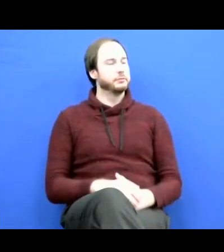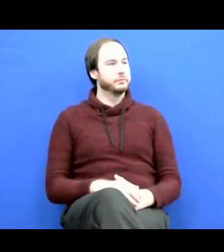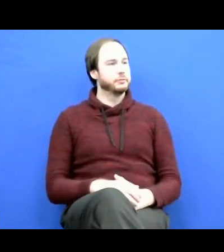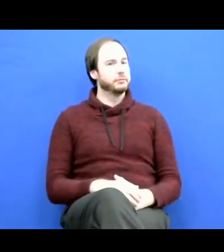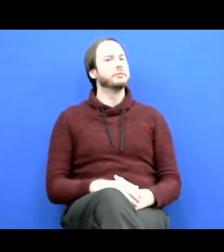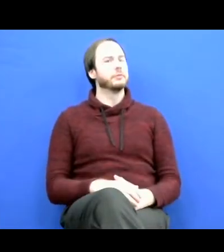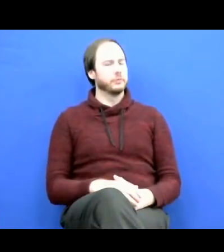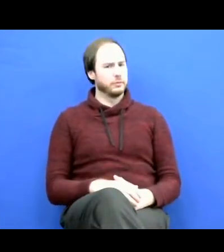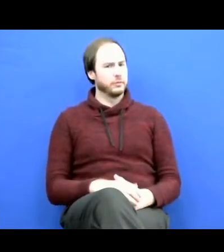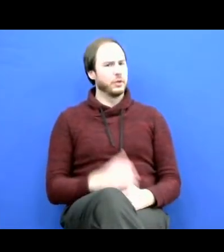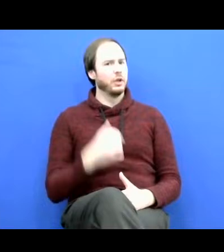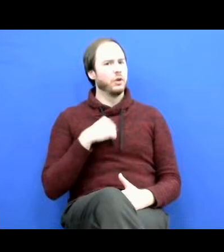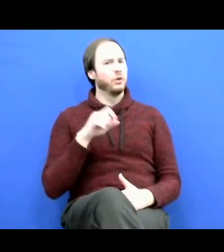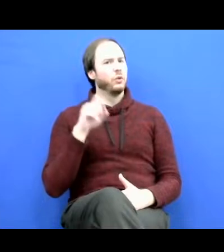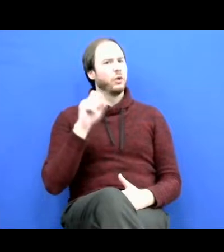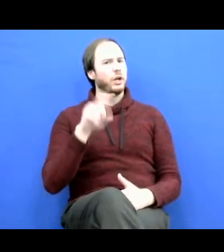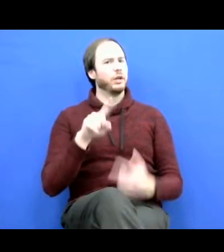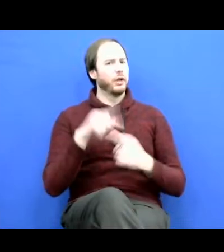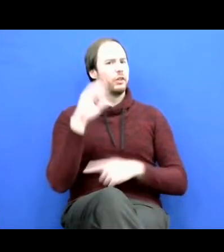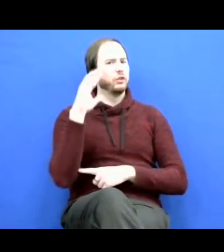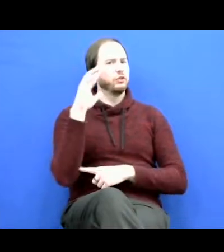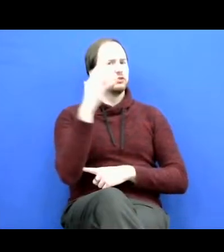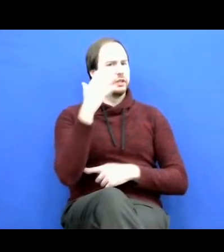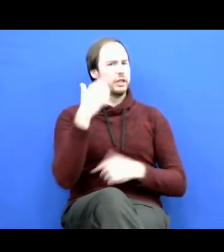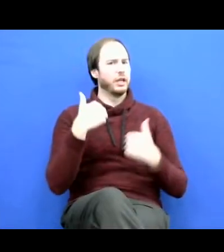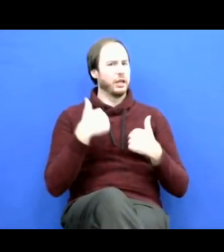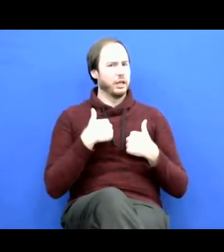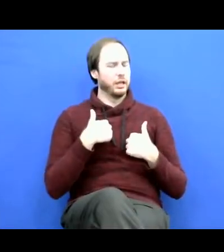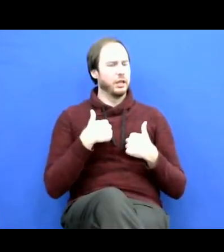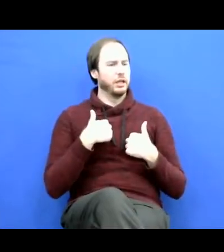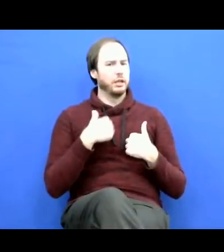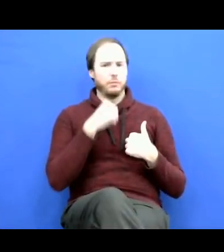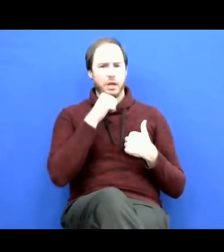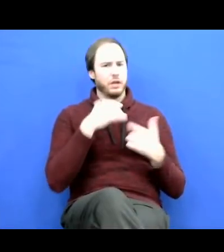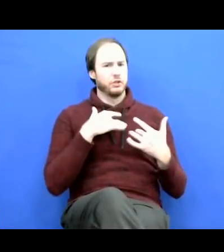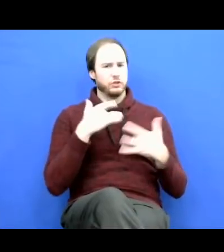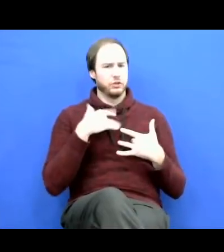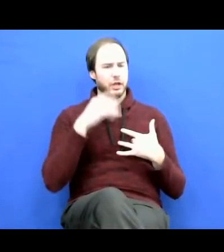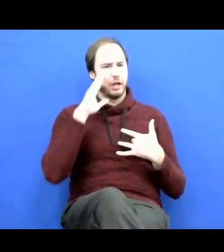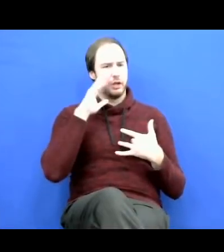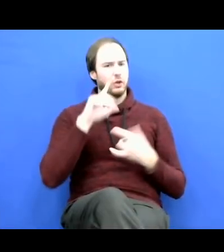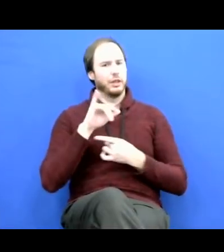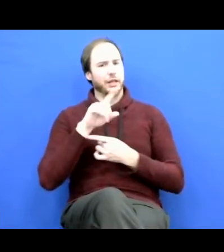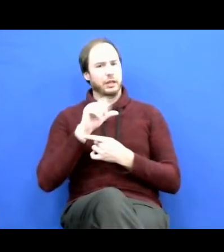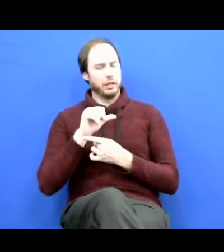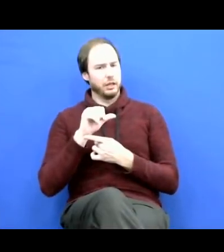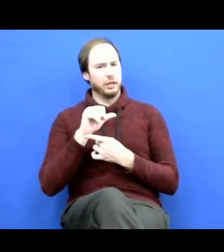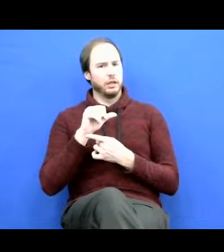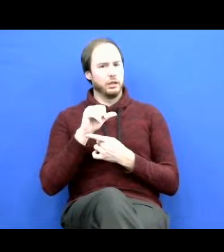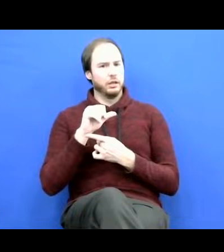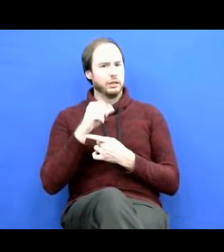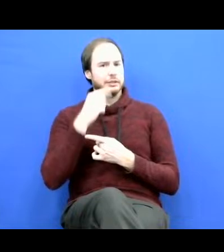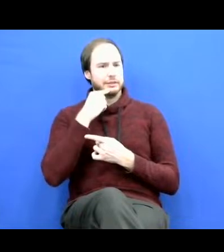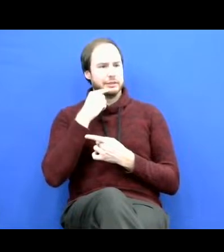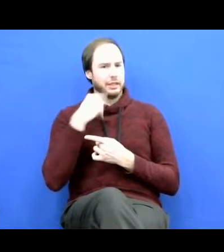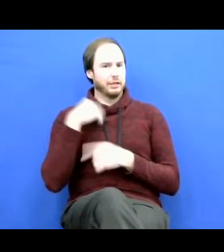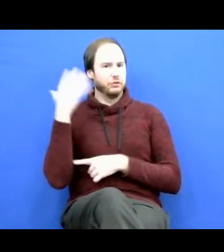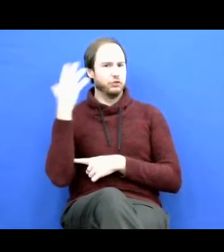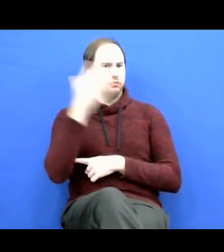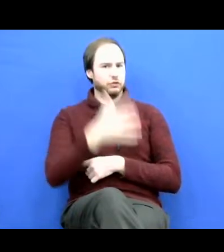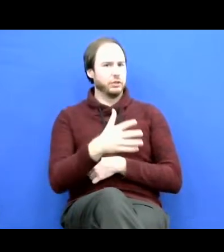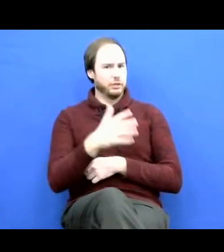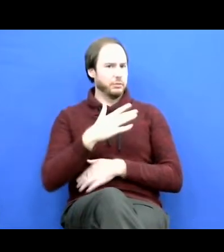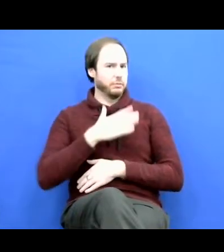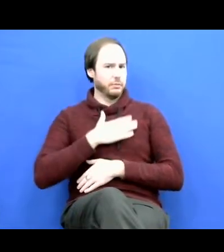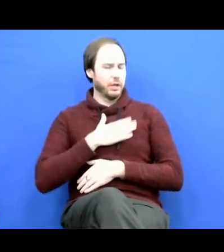Yeah, I just had questions again about the trees. I do have, and I'm not concerned. I know Linda said that she had a tree fall. That was